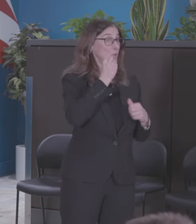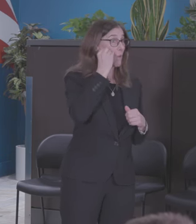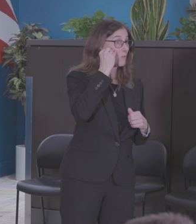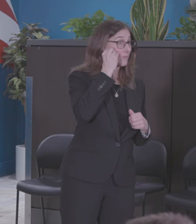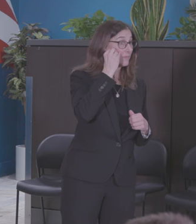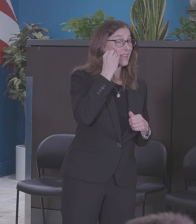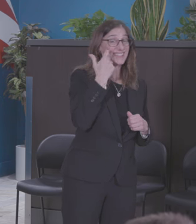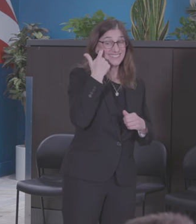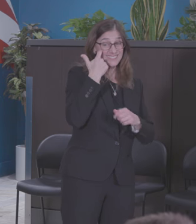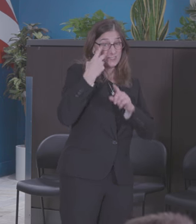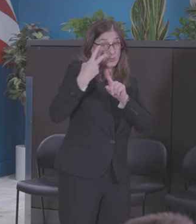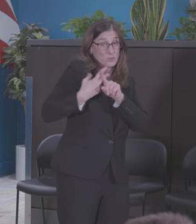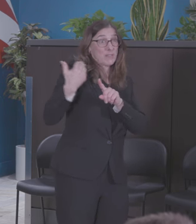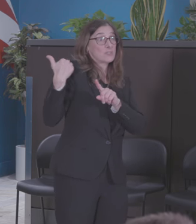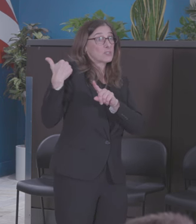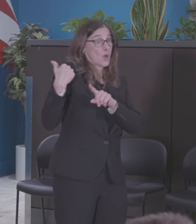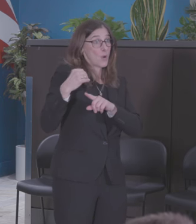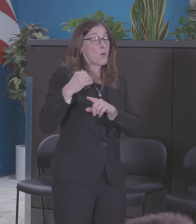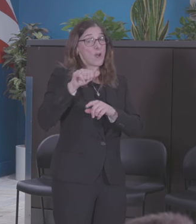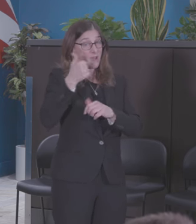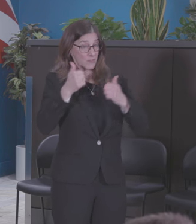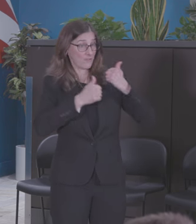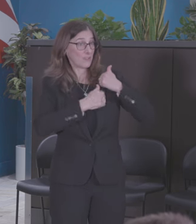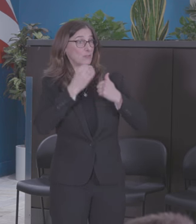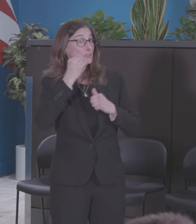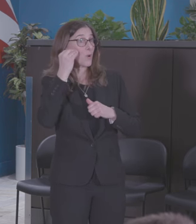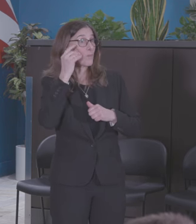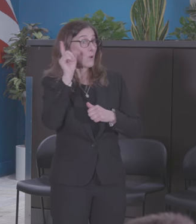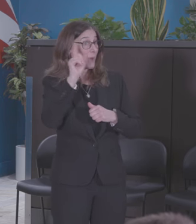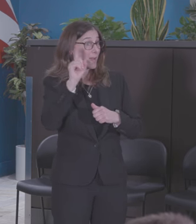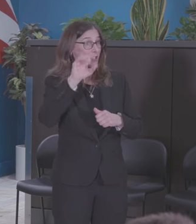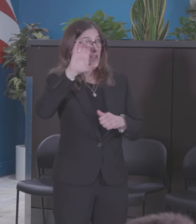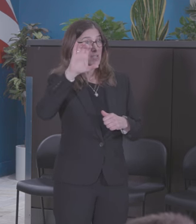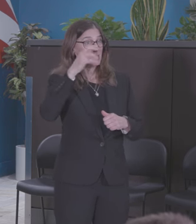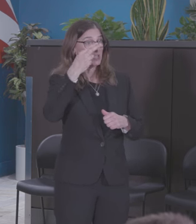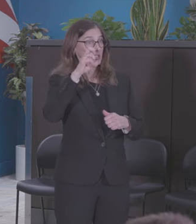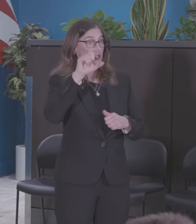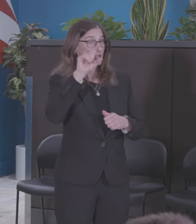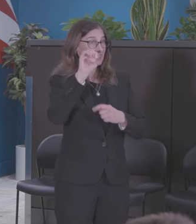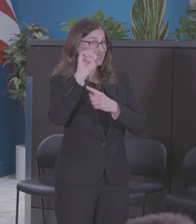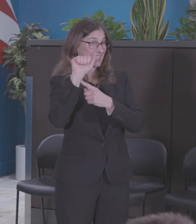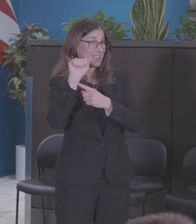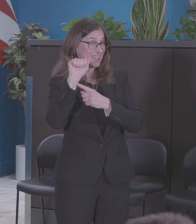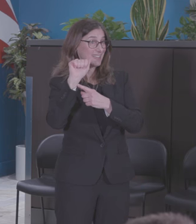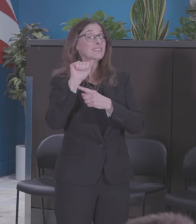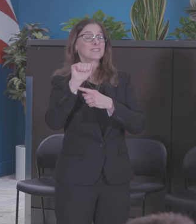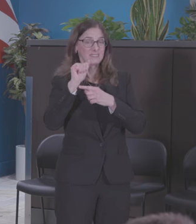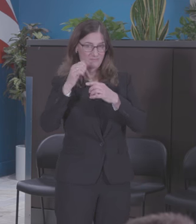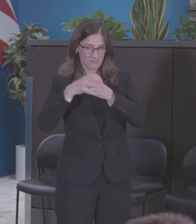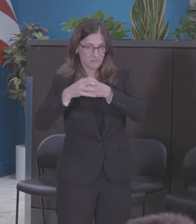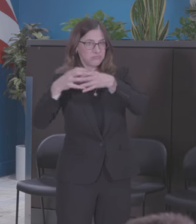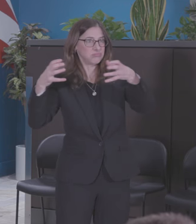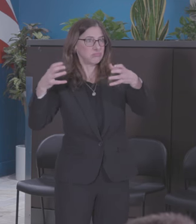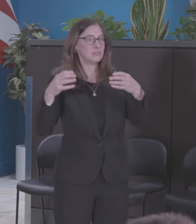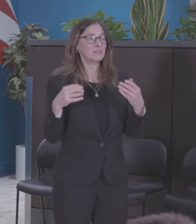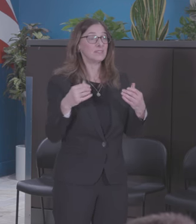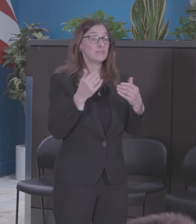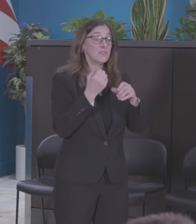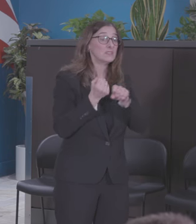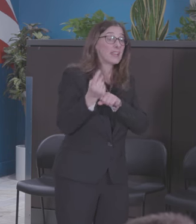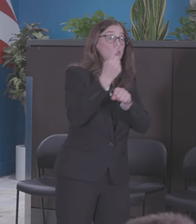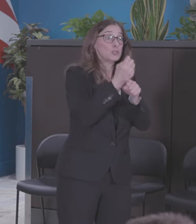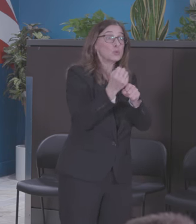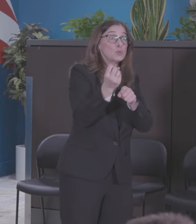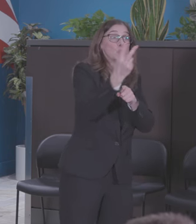couple of months. Both homes are going to double today's residential capacity in just a couple